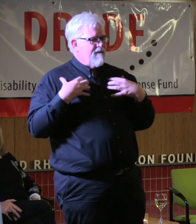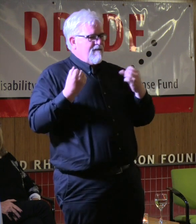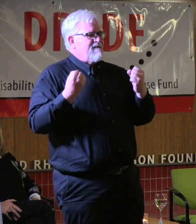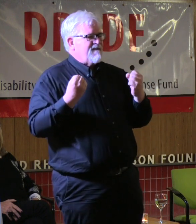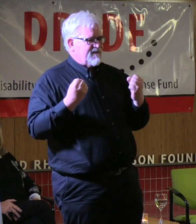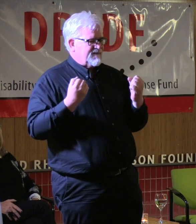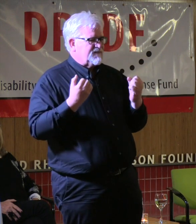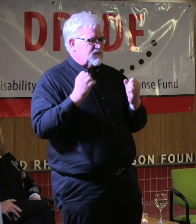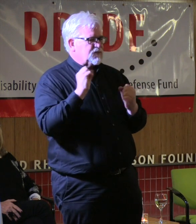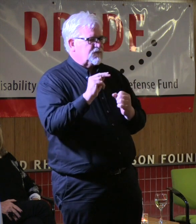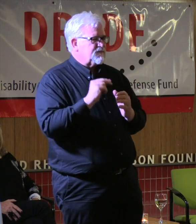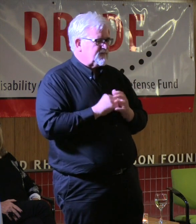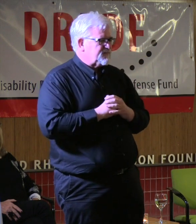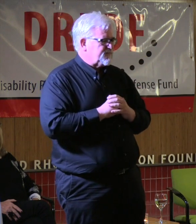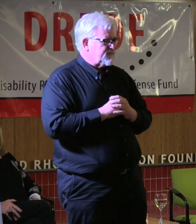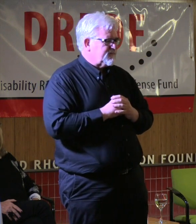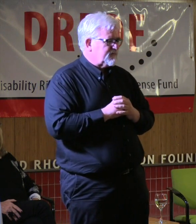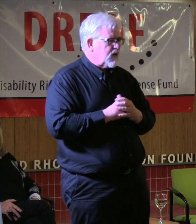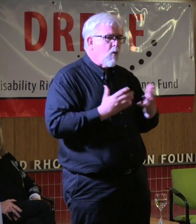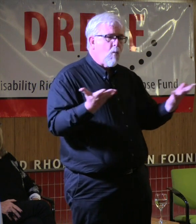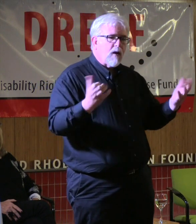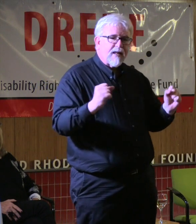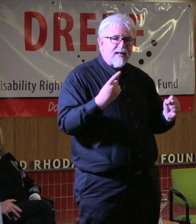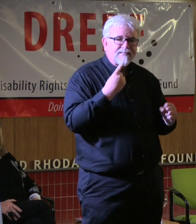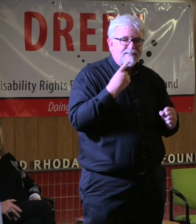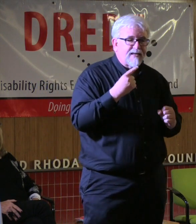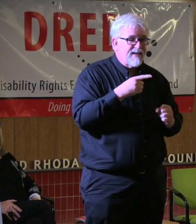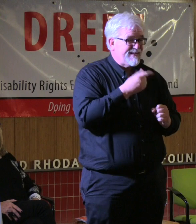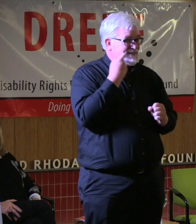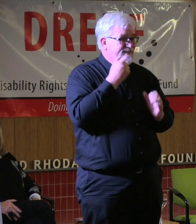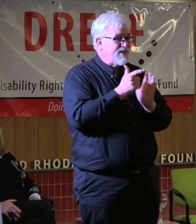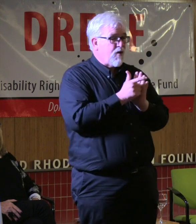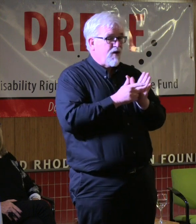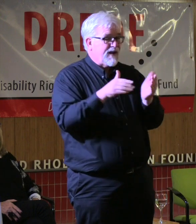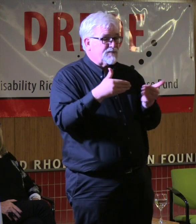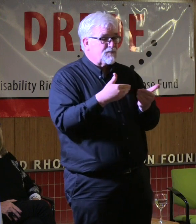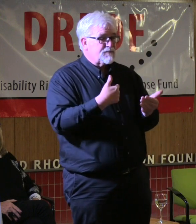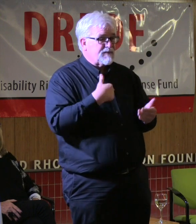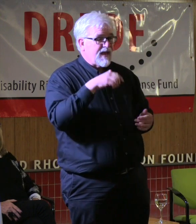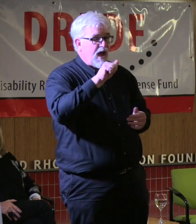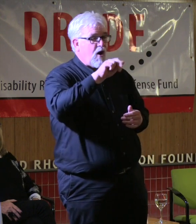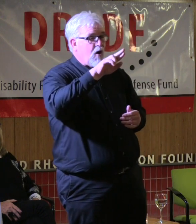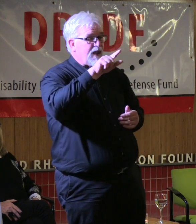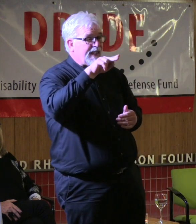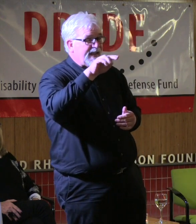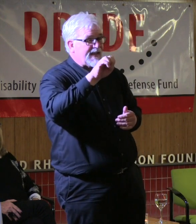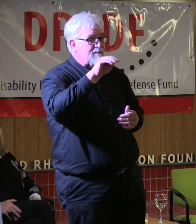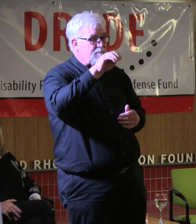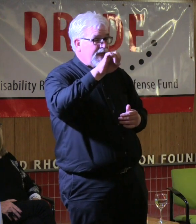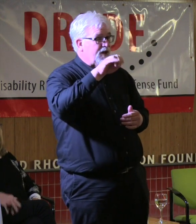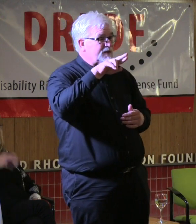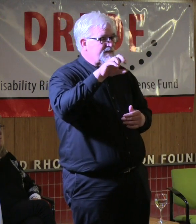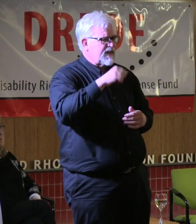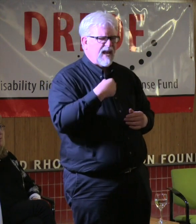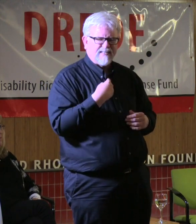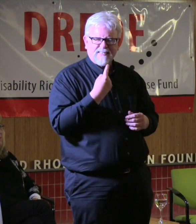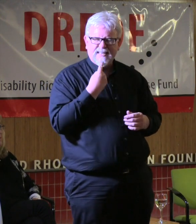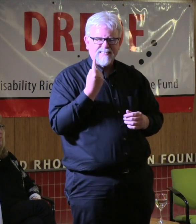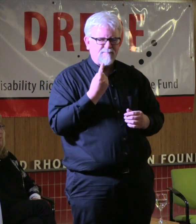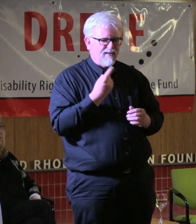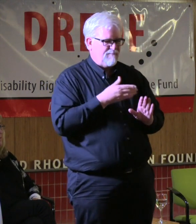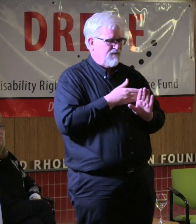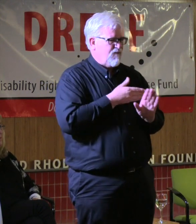very shortly. And what can I say about Arlene Mayerson? You know, I said something to somebody coming in here earlier